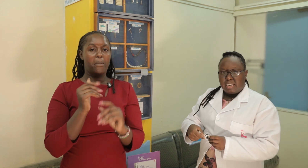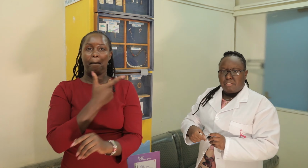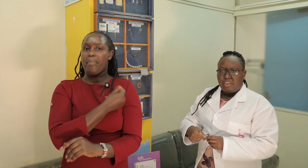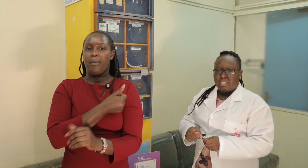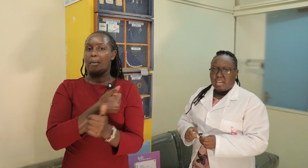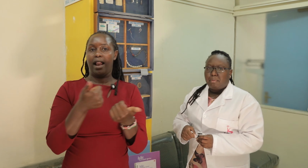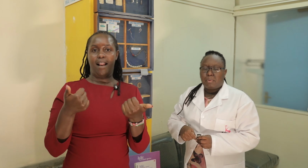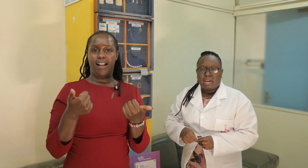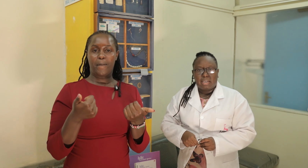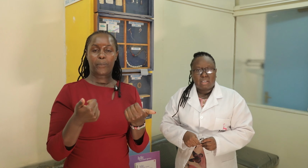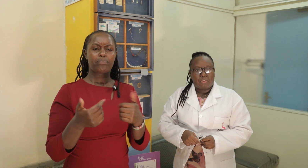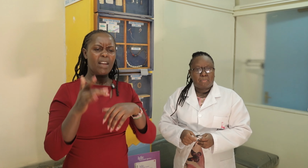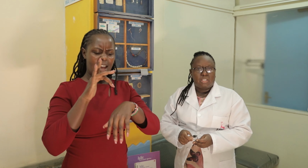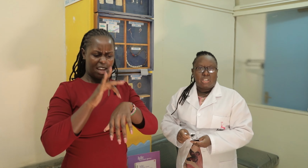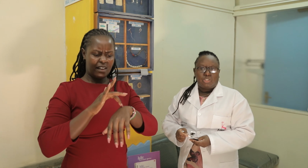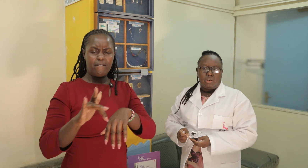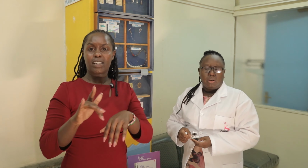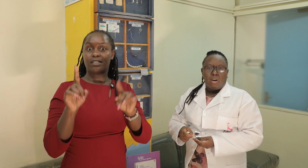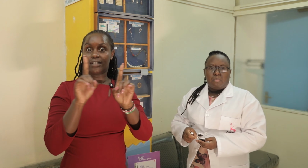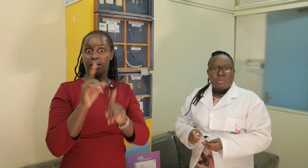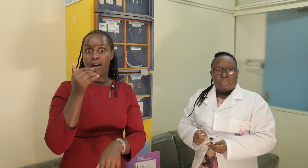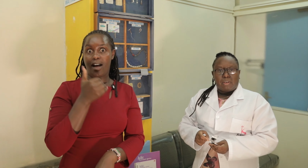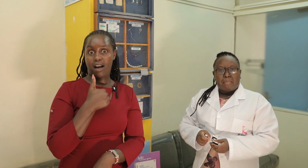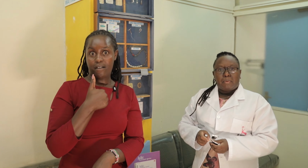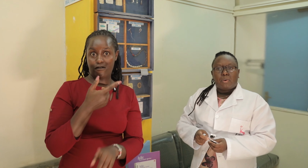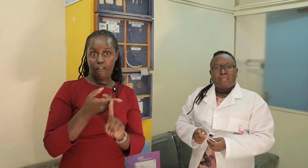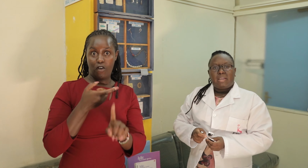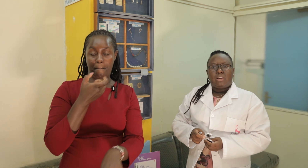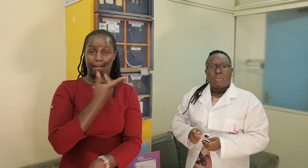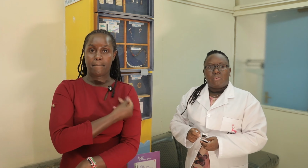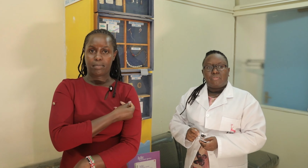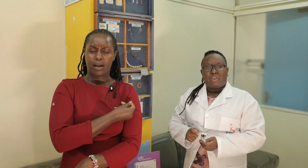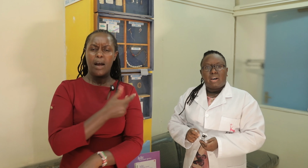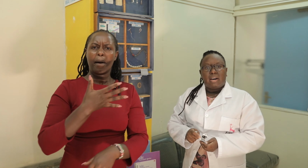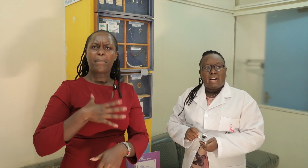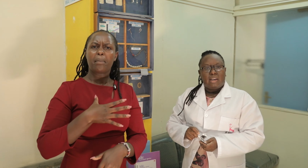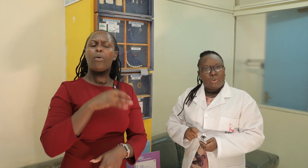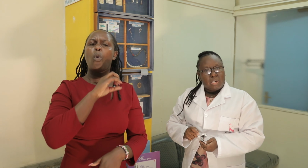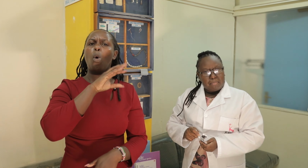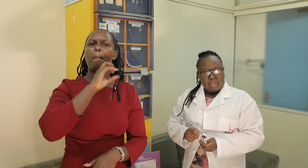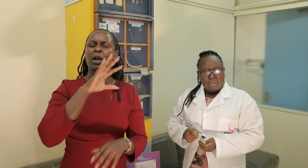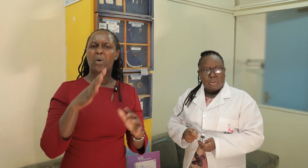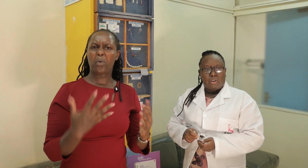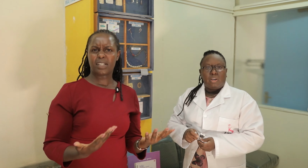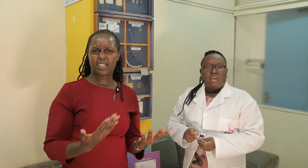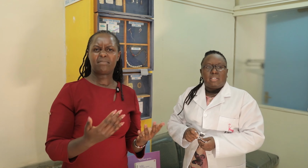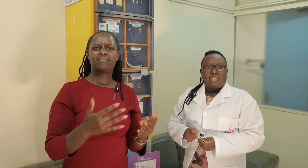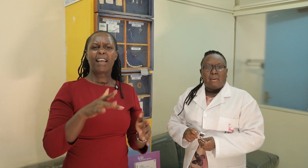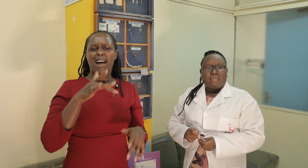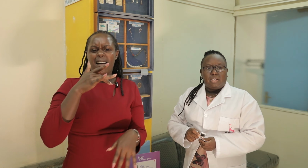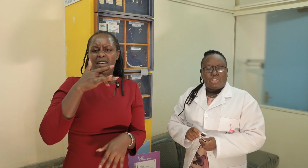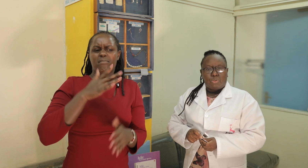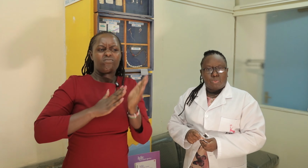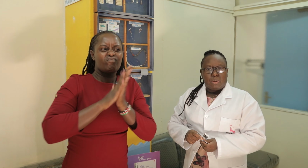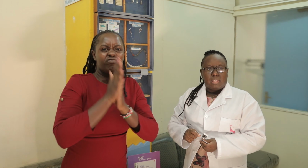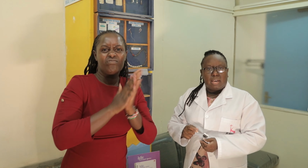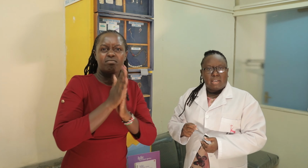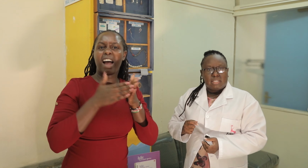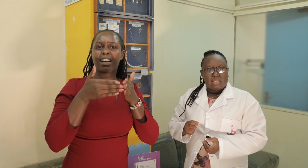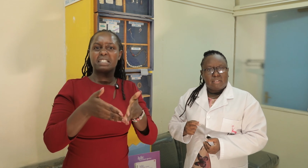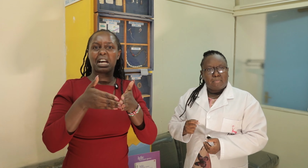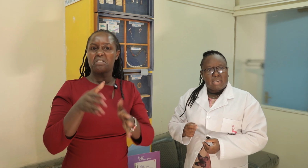different side effects that people can get from the injection. Most of the people complain of low libido, some issues